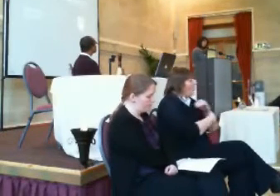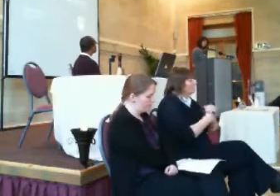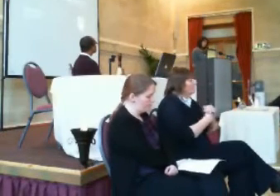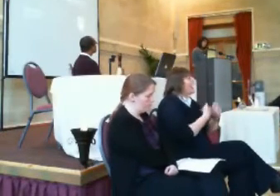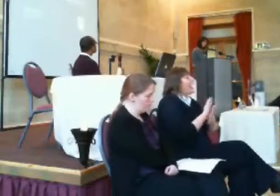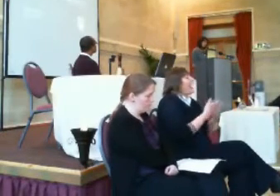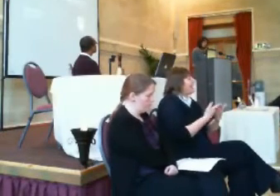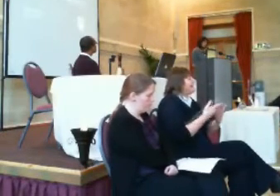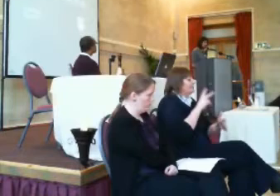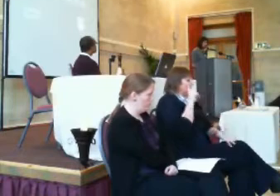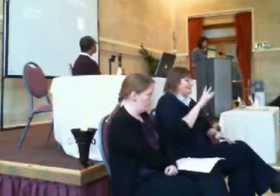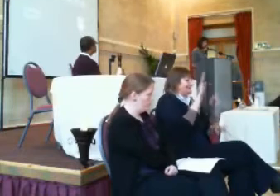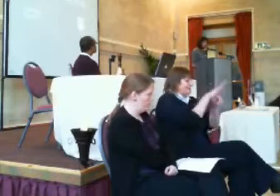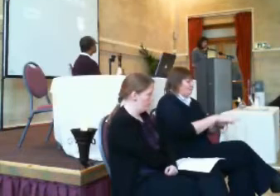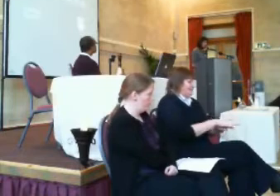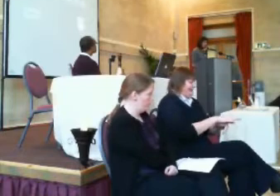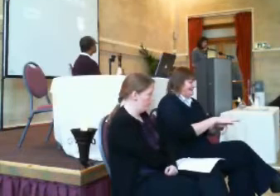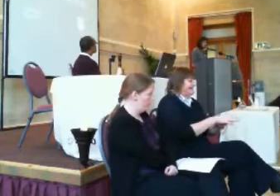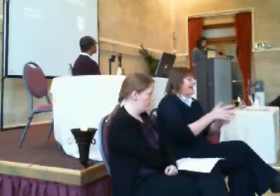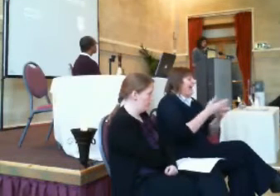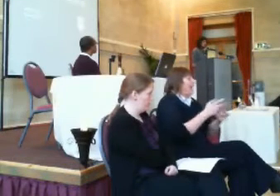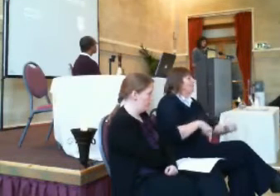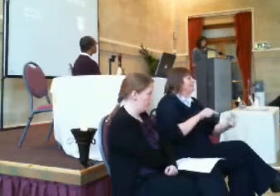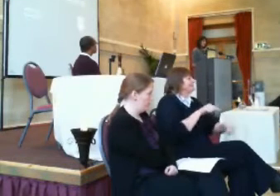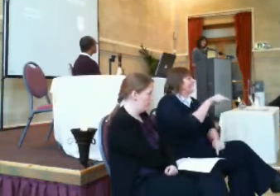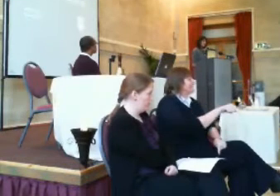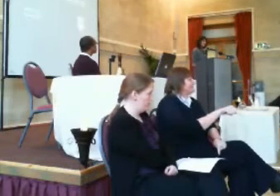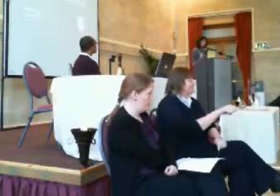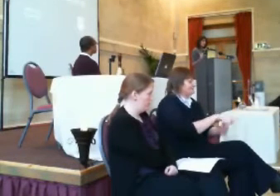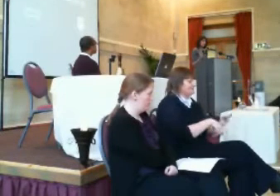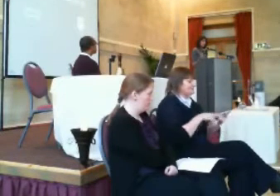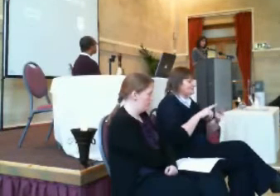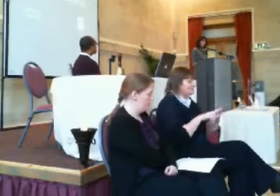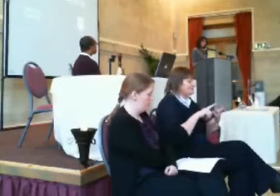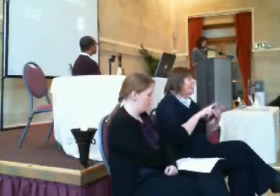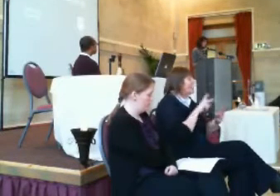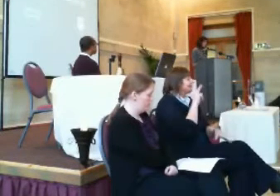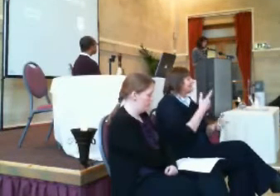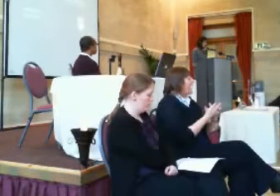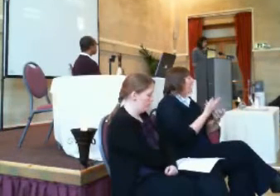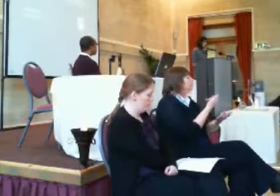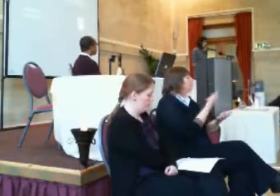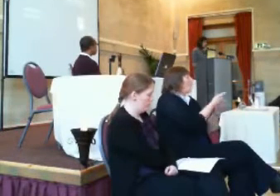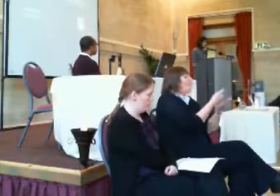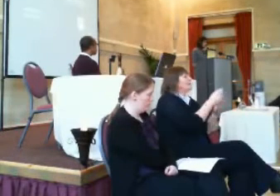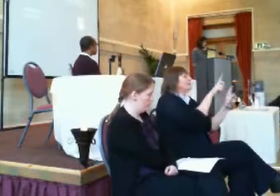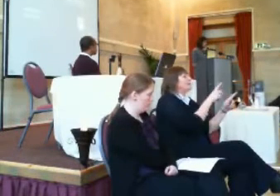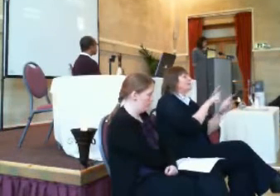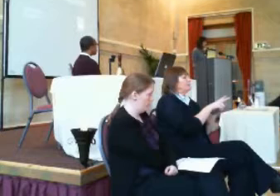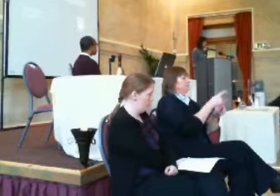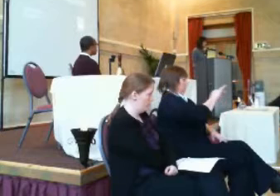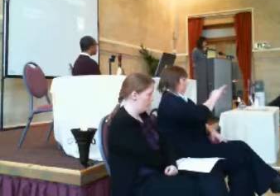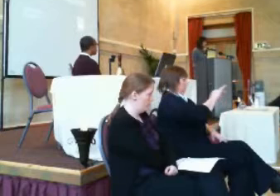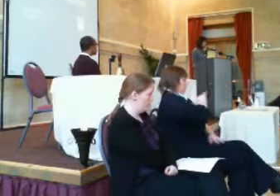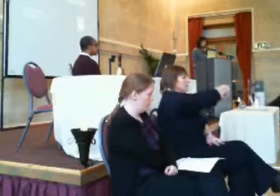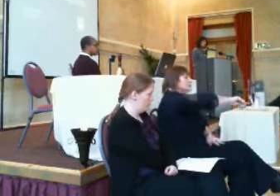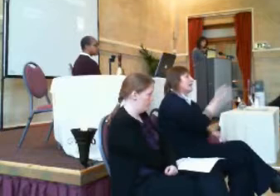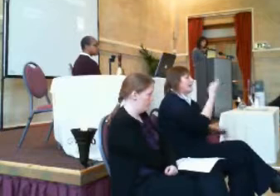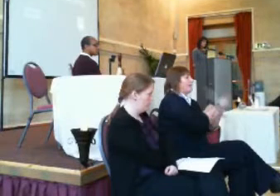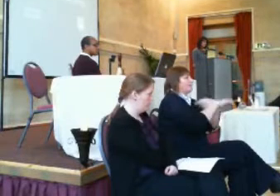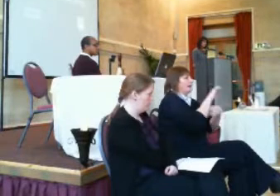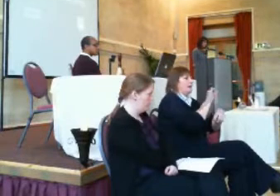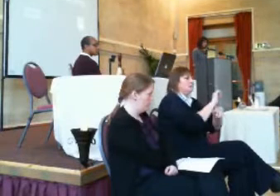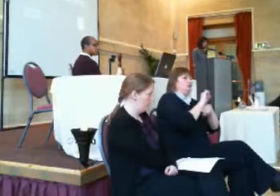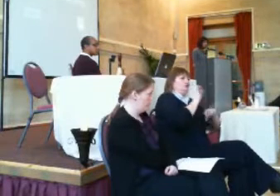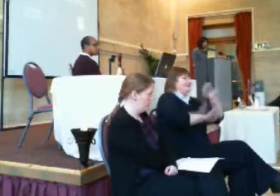unchallenged, can lead to genocide. We will understand how ordinary people, meaning you, can become resistors, and what